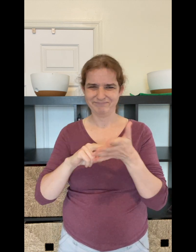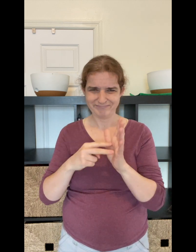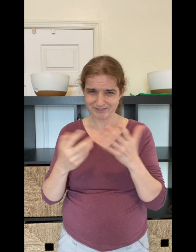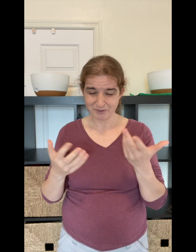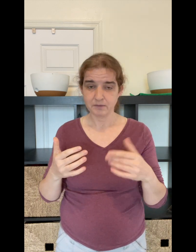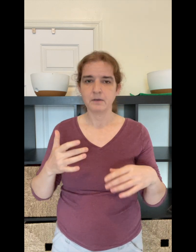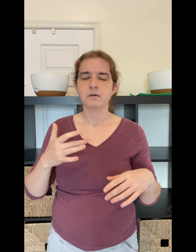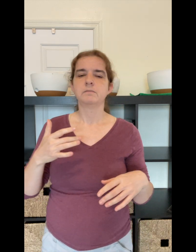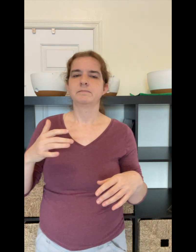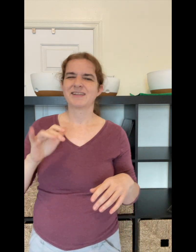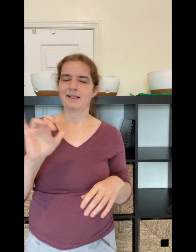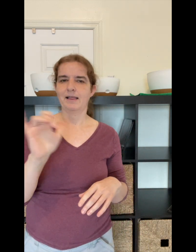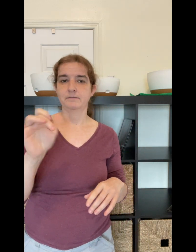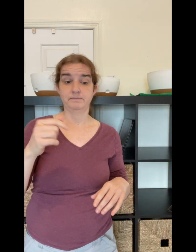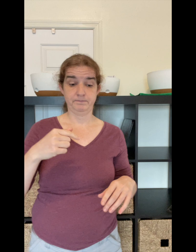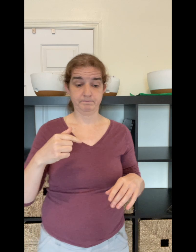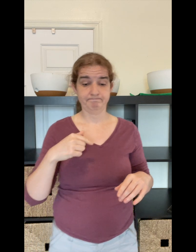Trend. What does that mean? Like